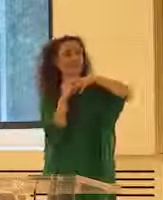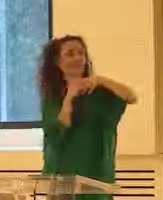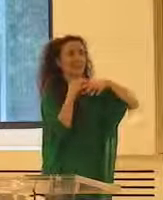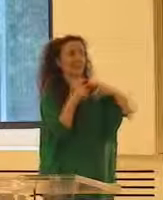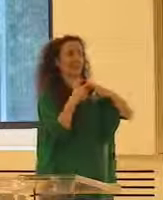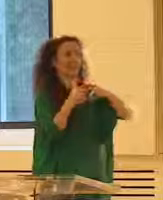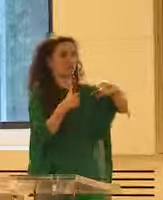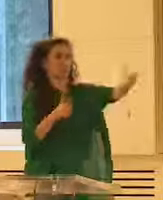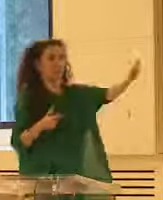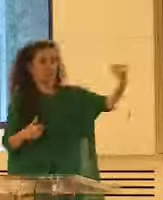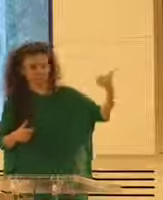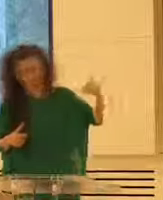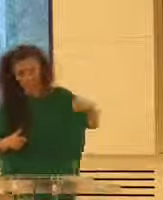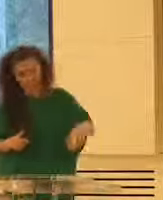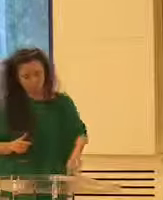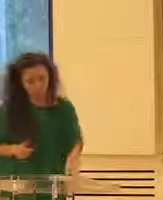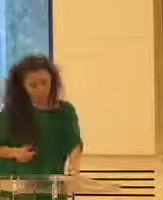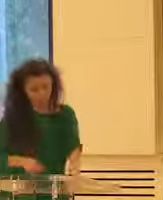as a text.